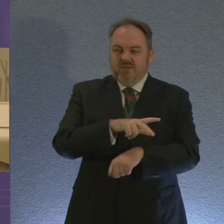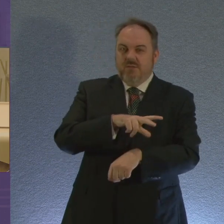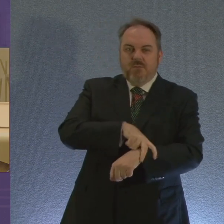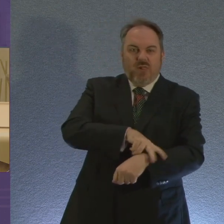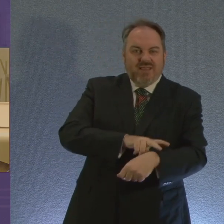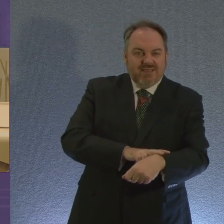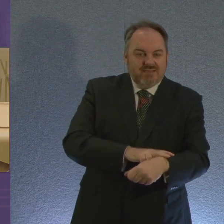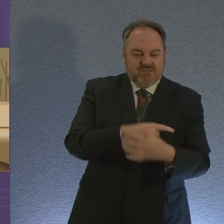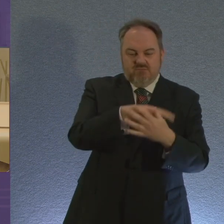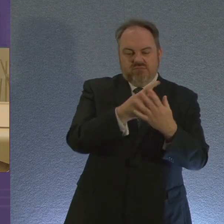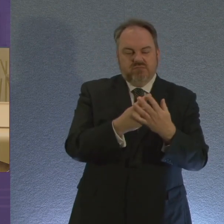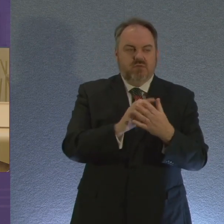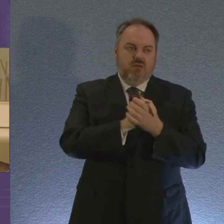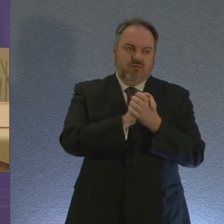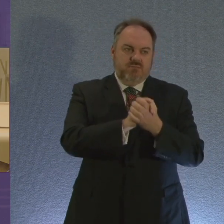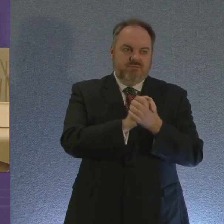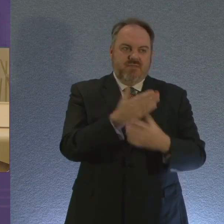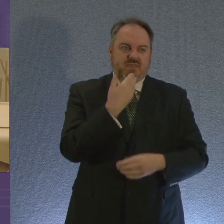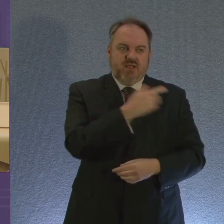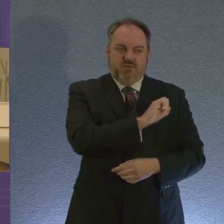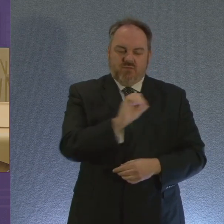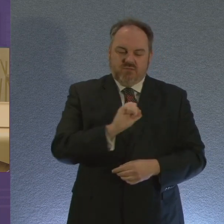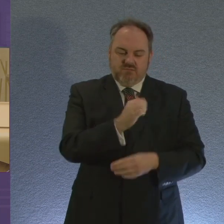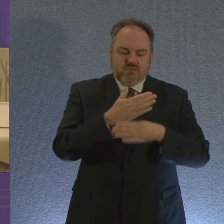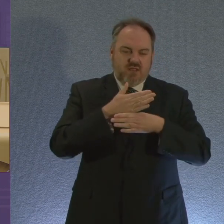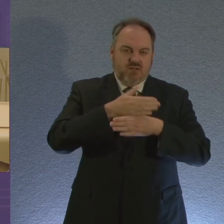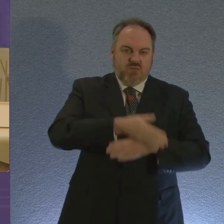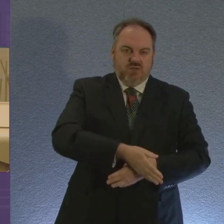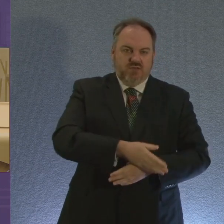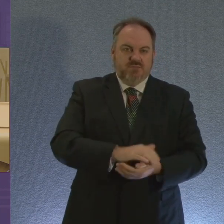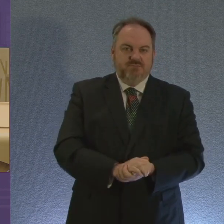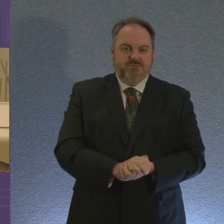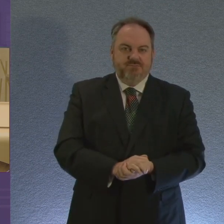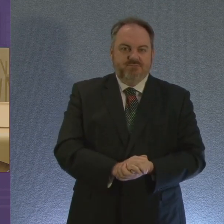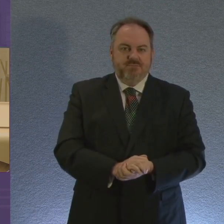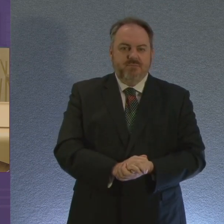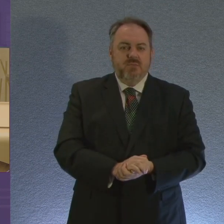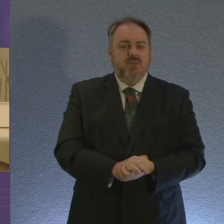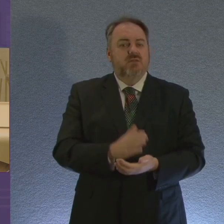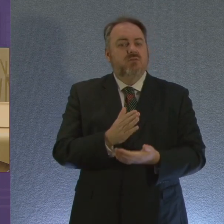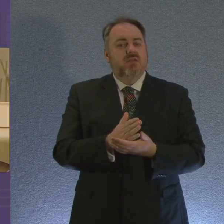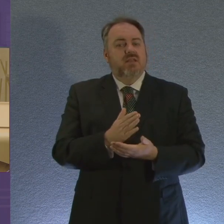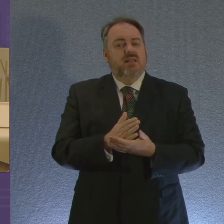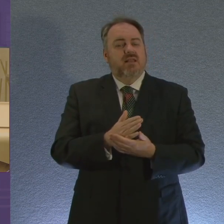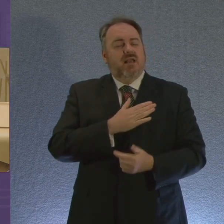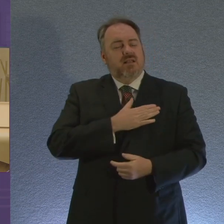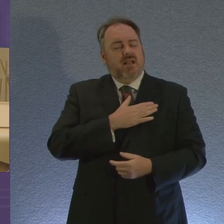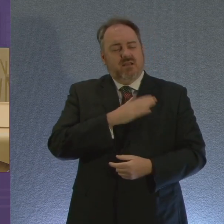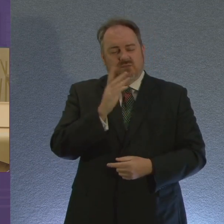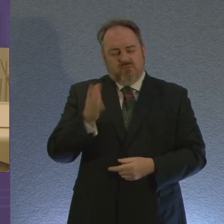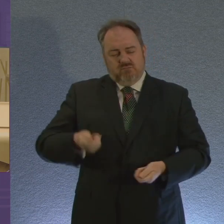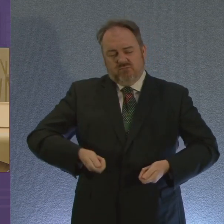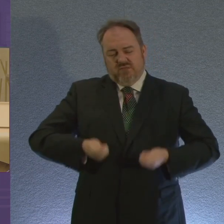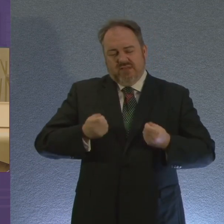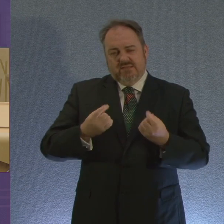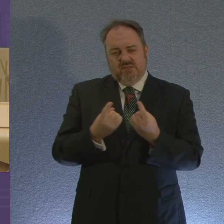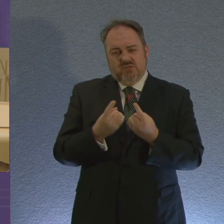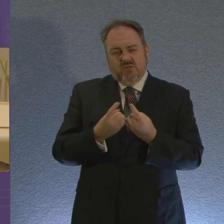our communities. I want to touch upon just a couple of points briefly, and the first one is on the issue of